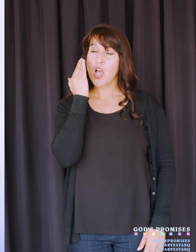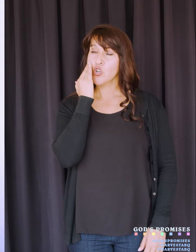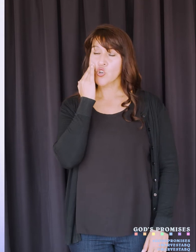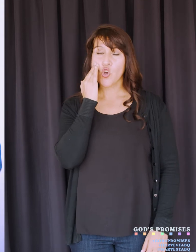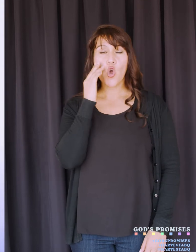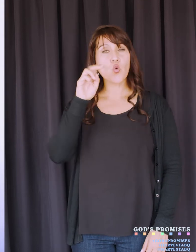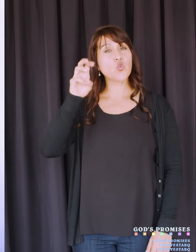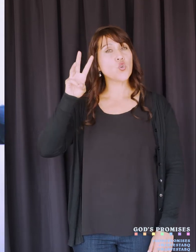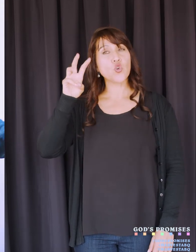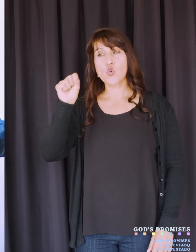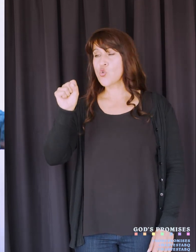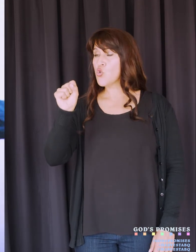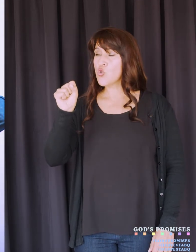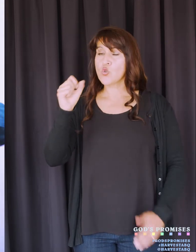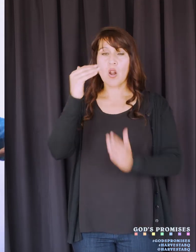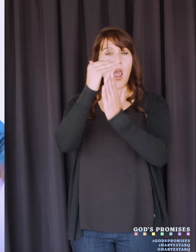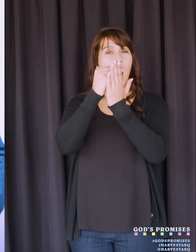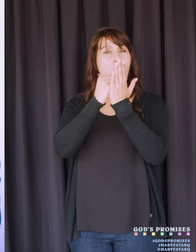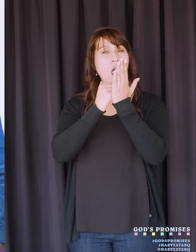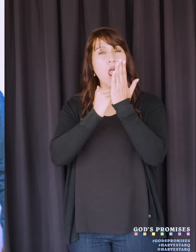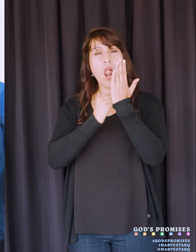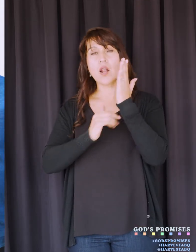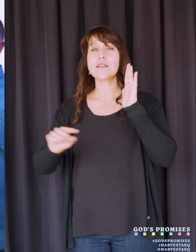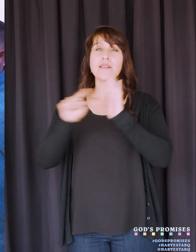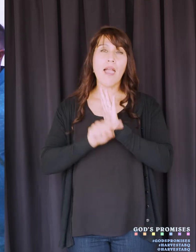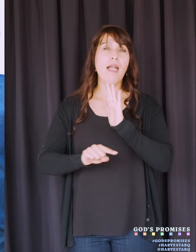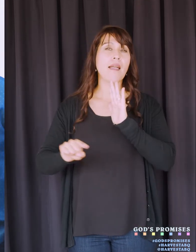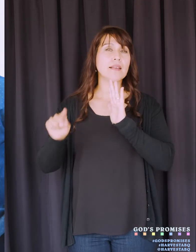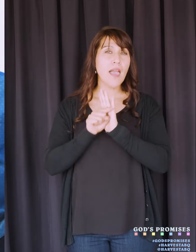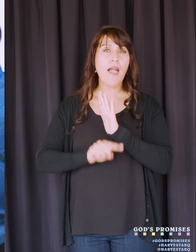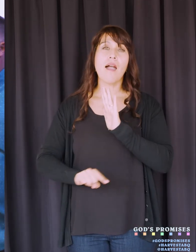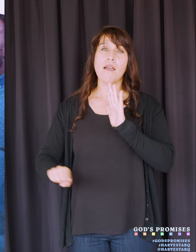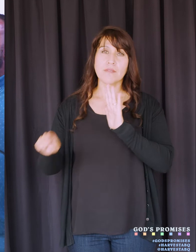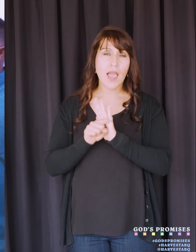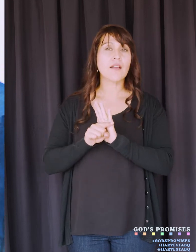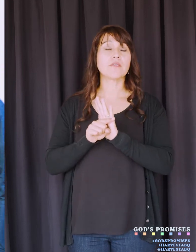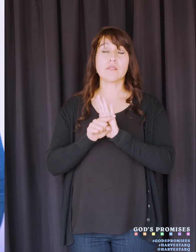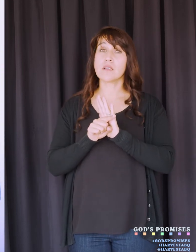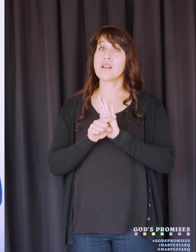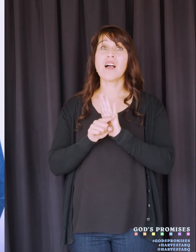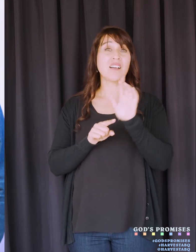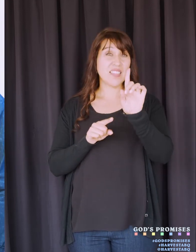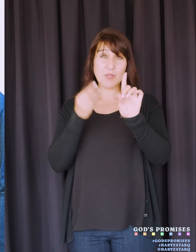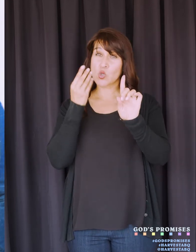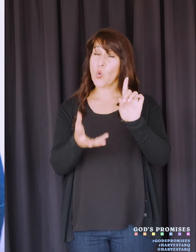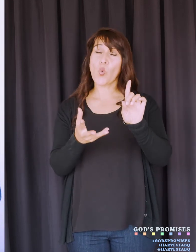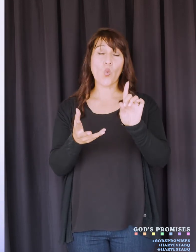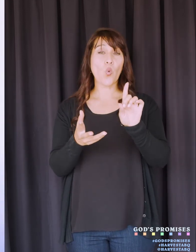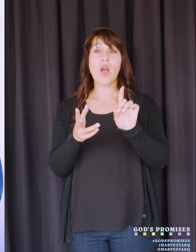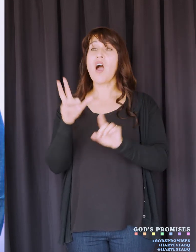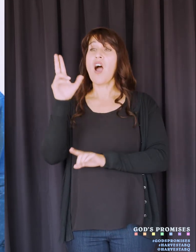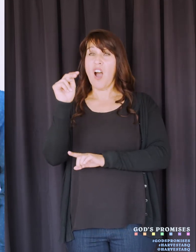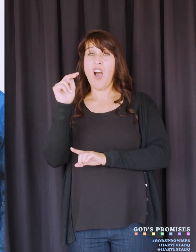news feed is full of negative news. In fact, I'll say it this way. I have unfollowed